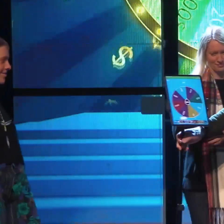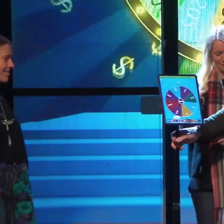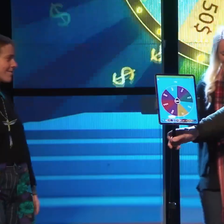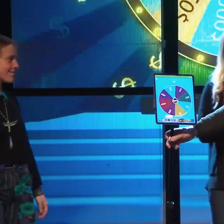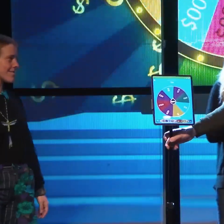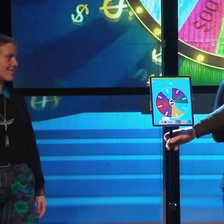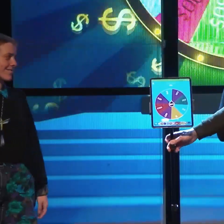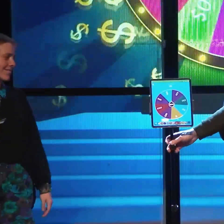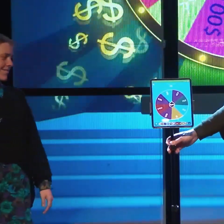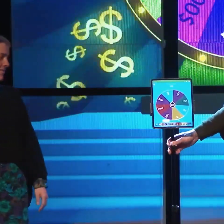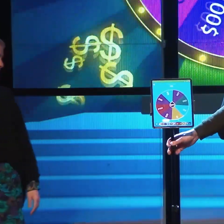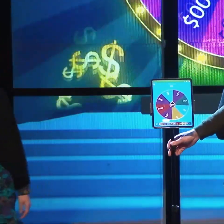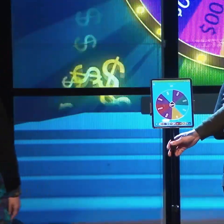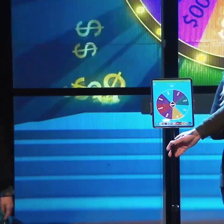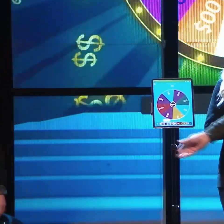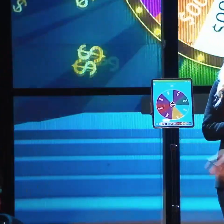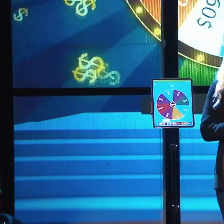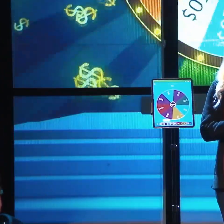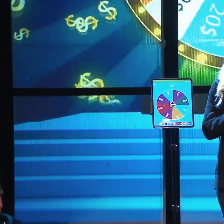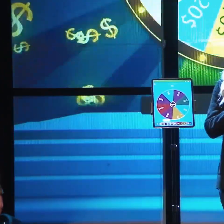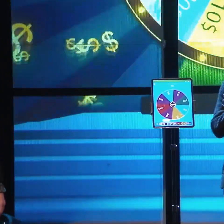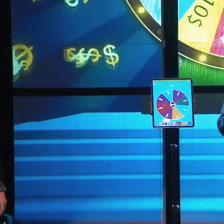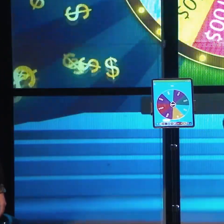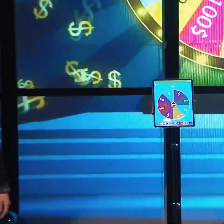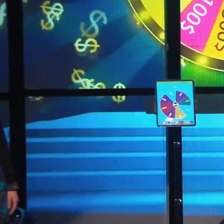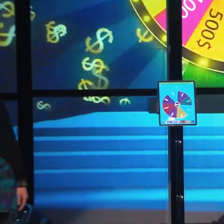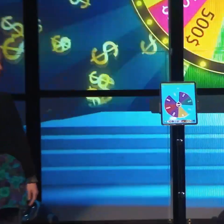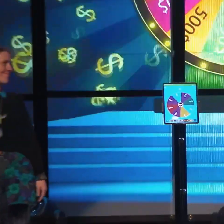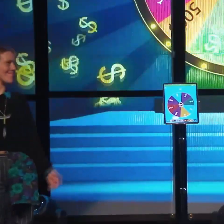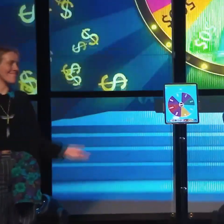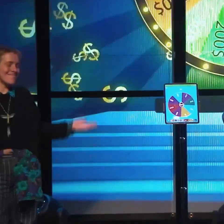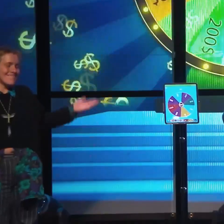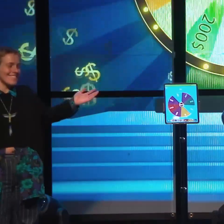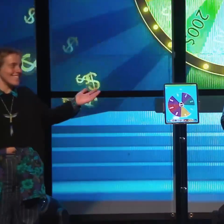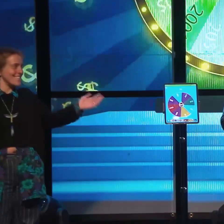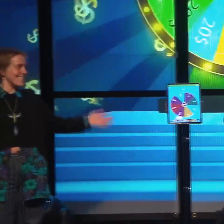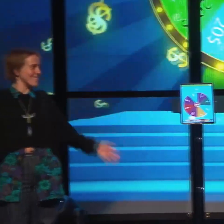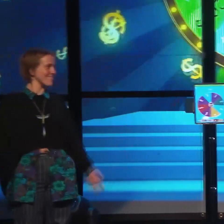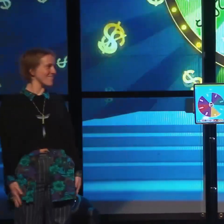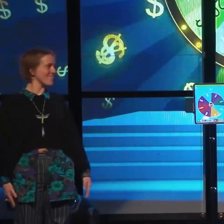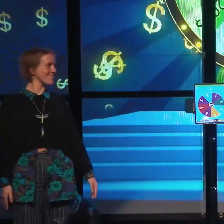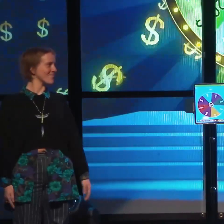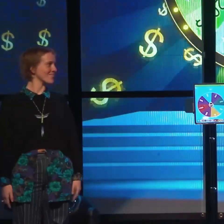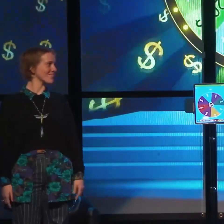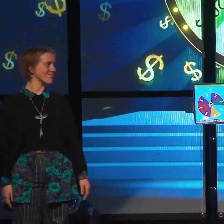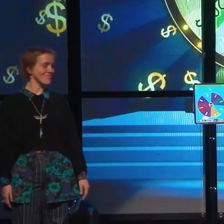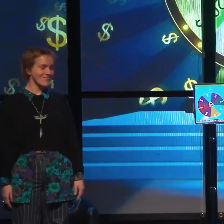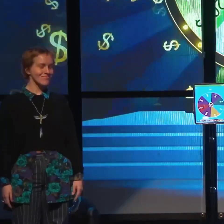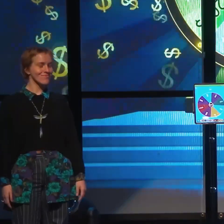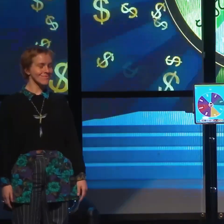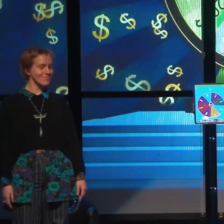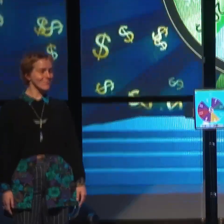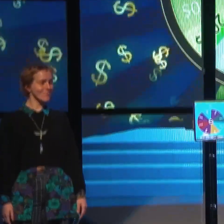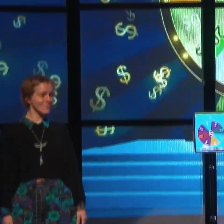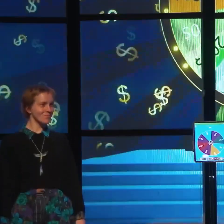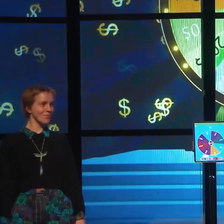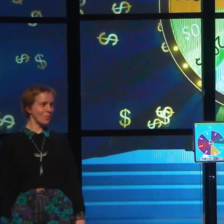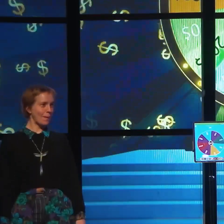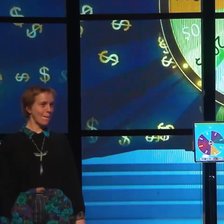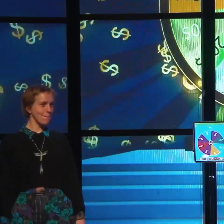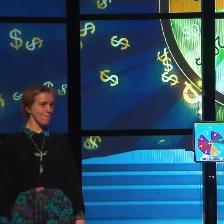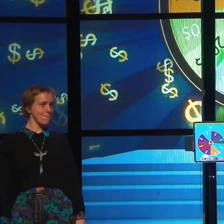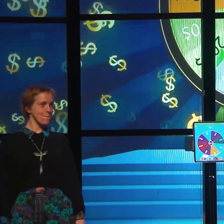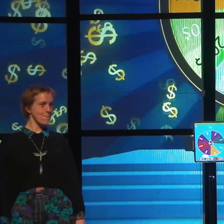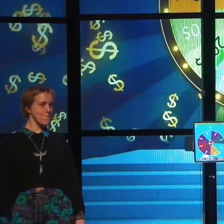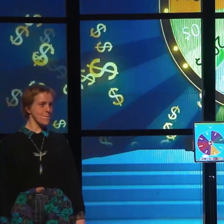middle of us. Bethany, you filled out your Connect card last week, and in our random drawing, you have